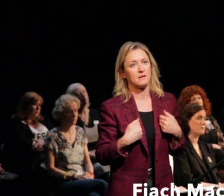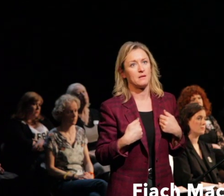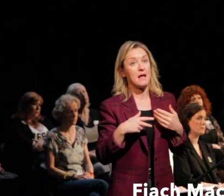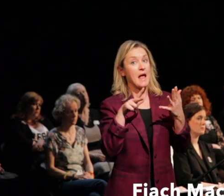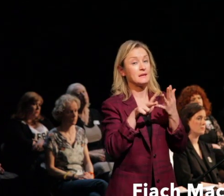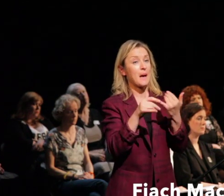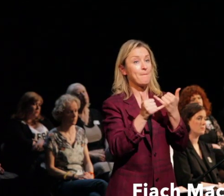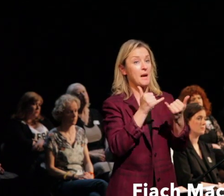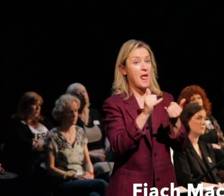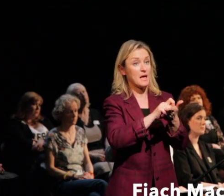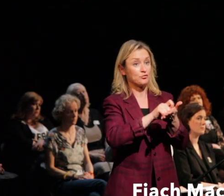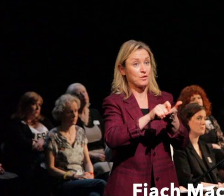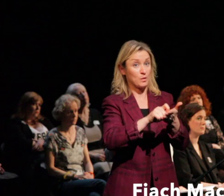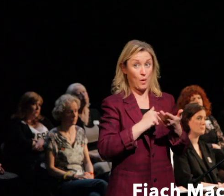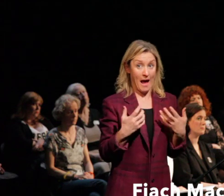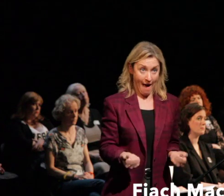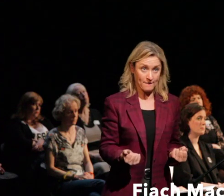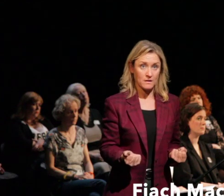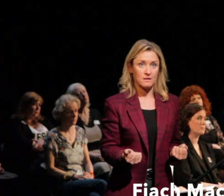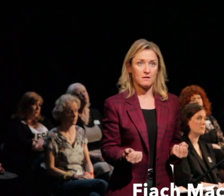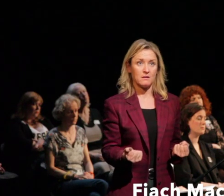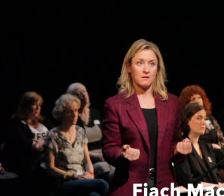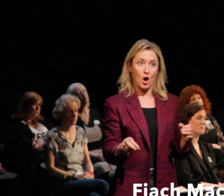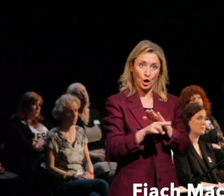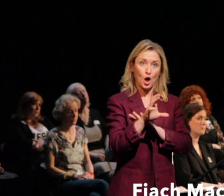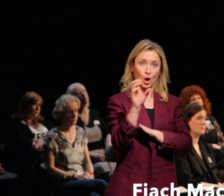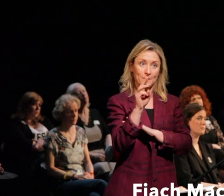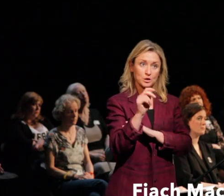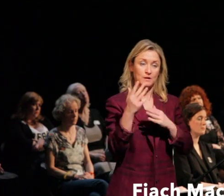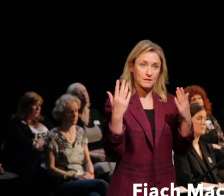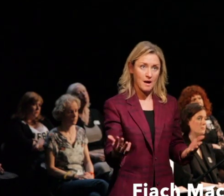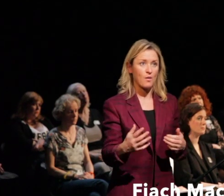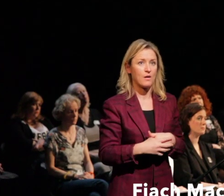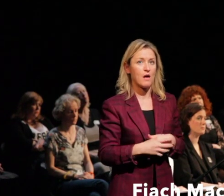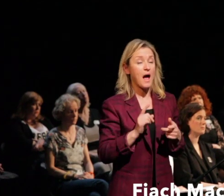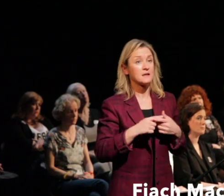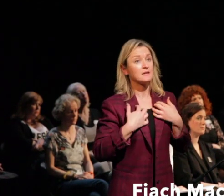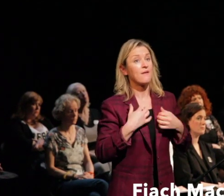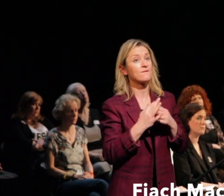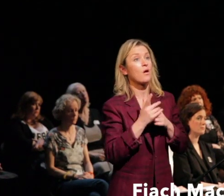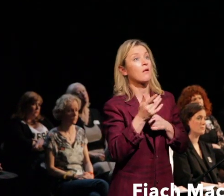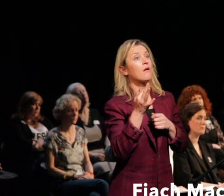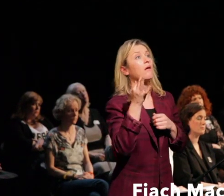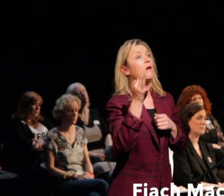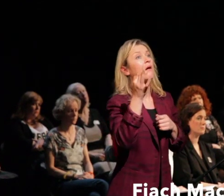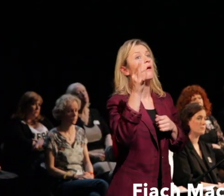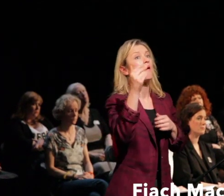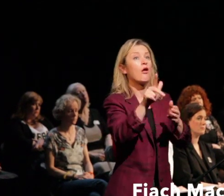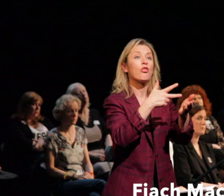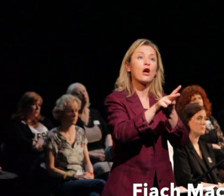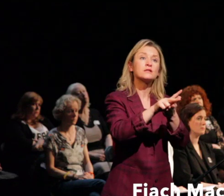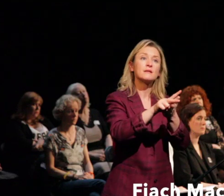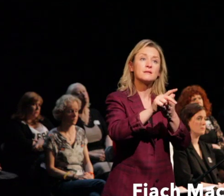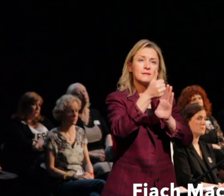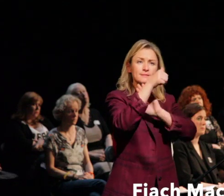by female playwrights we currently have under commission. And I'm excited too by the work yet to come from the 13 talented female graduates